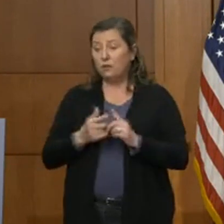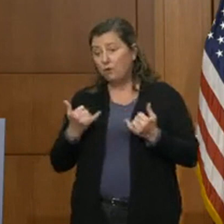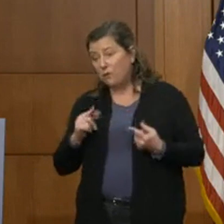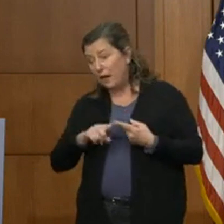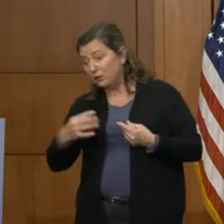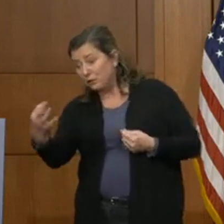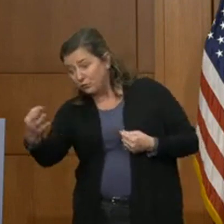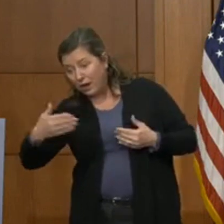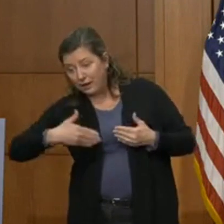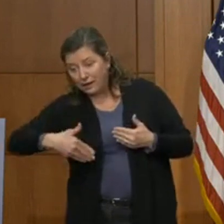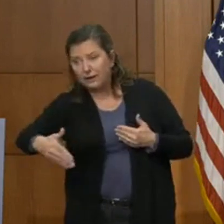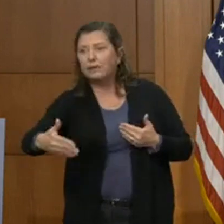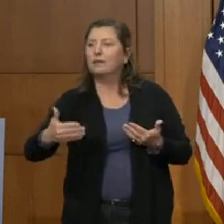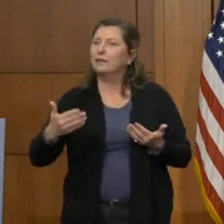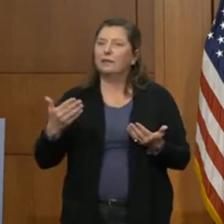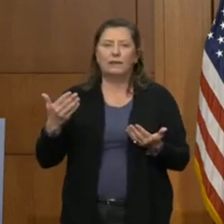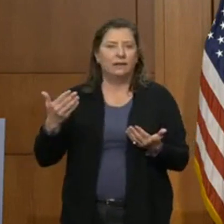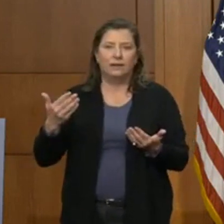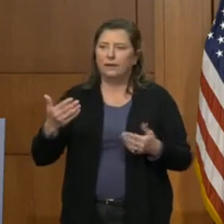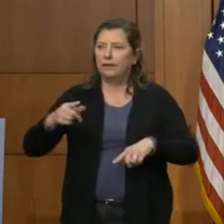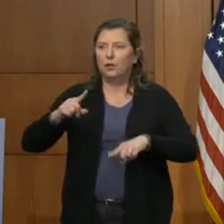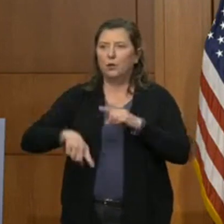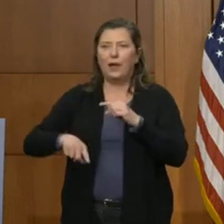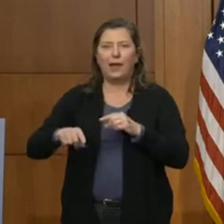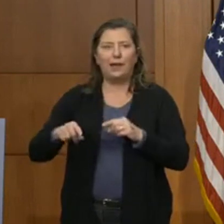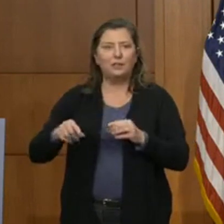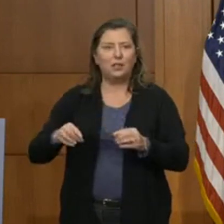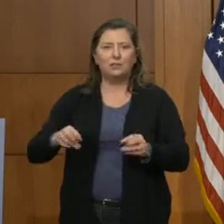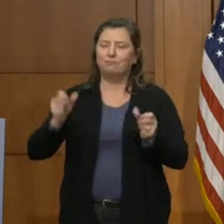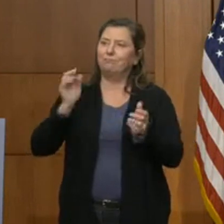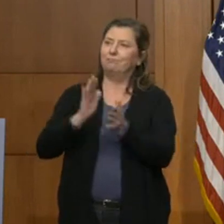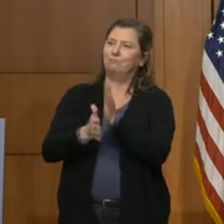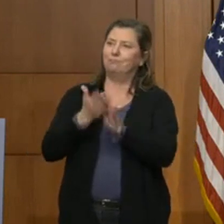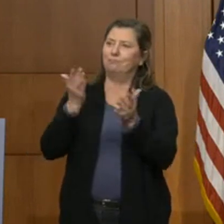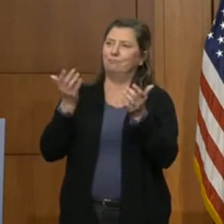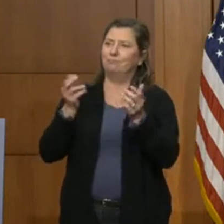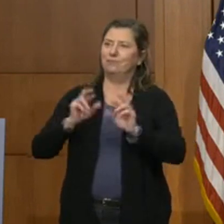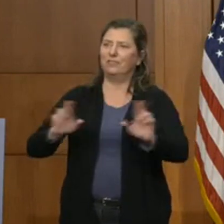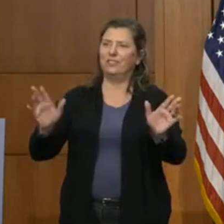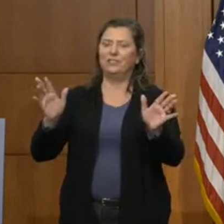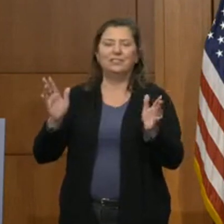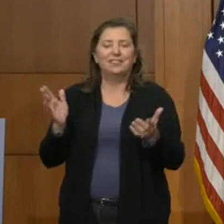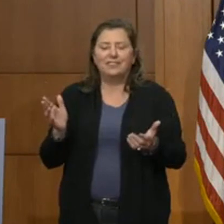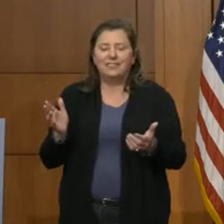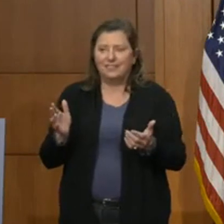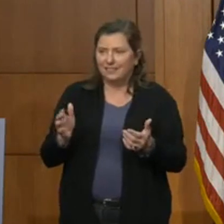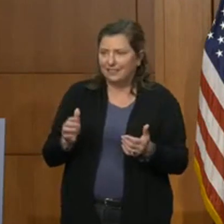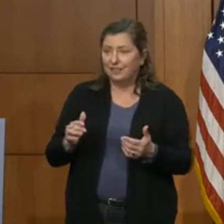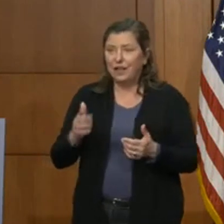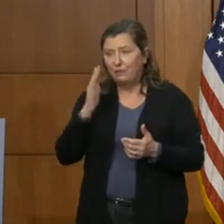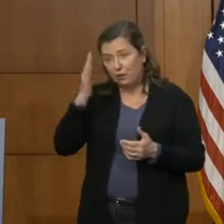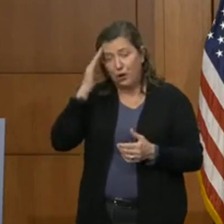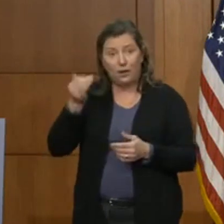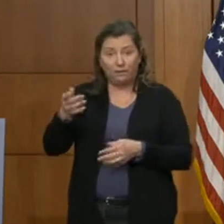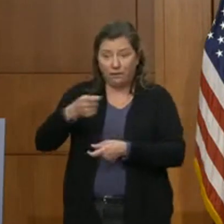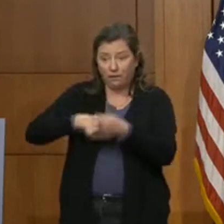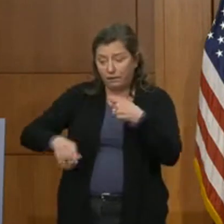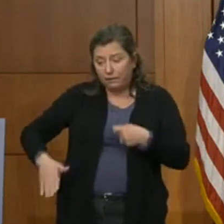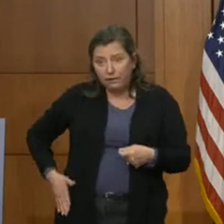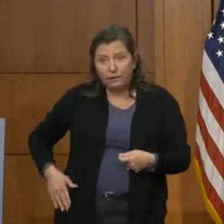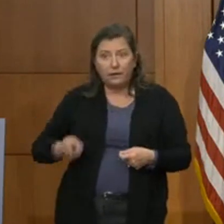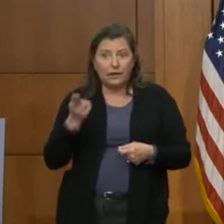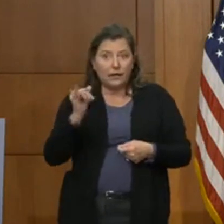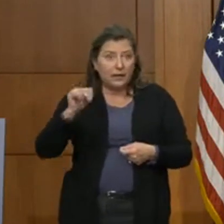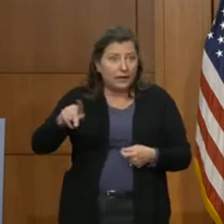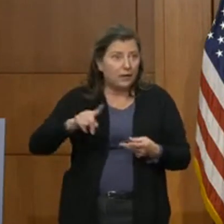then, this is not something that you just flip a switch. A lot of preparation, as you know, whether you need a hip or a biopsy or